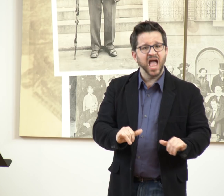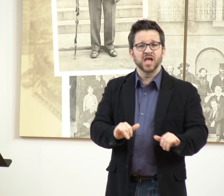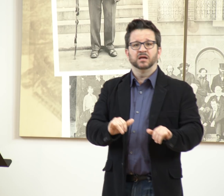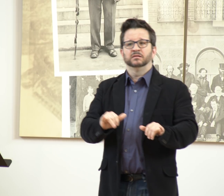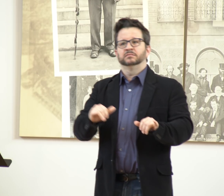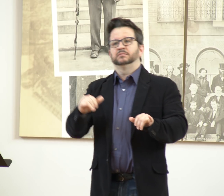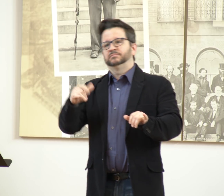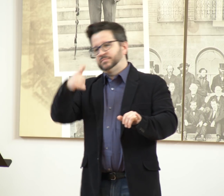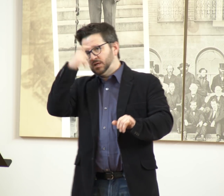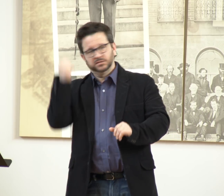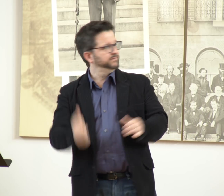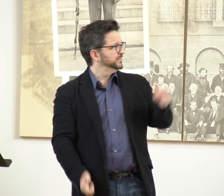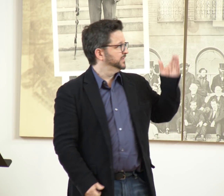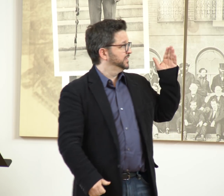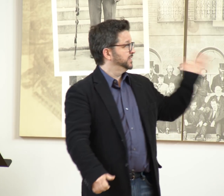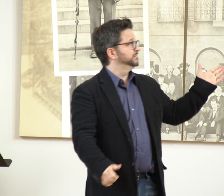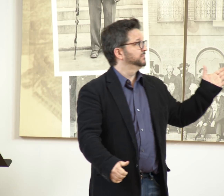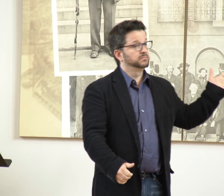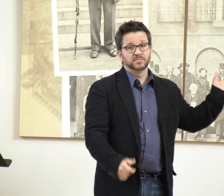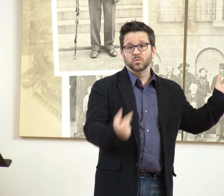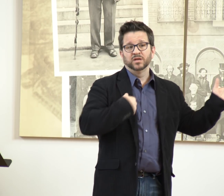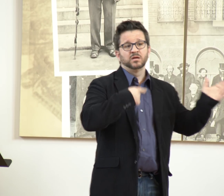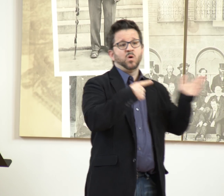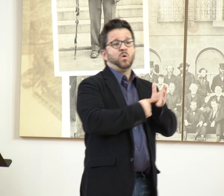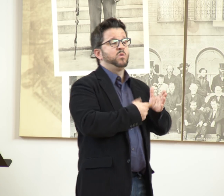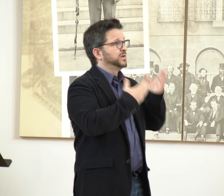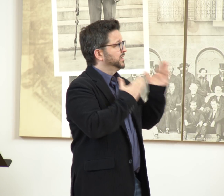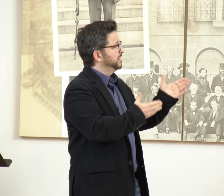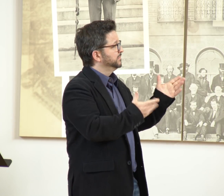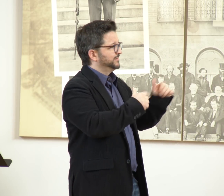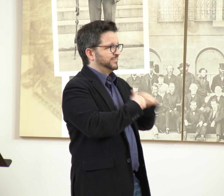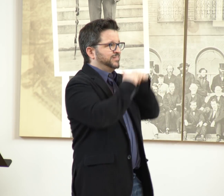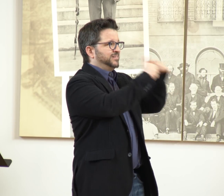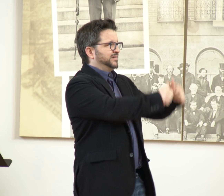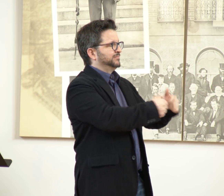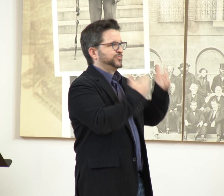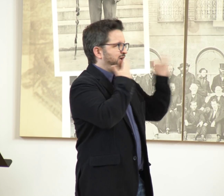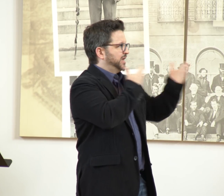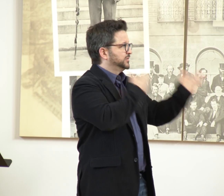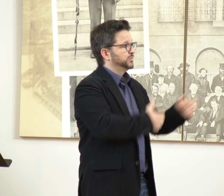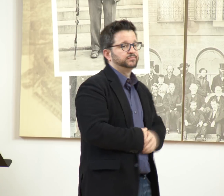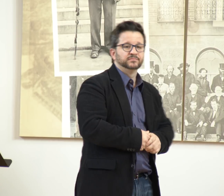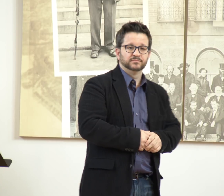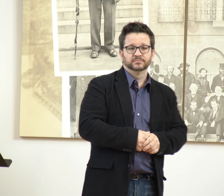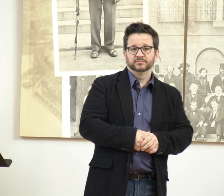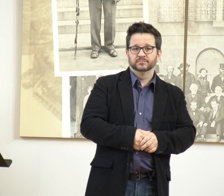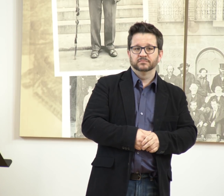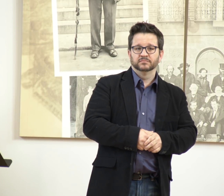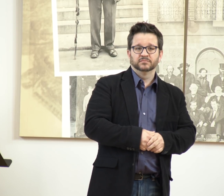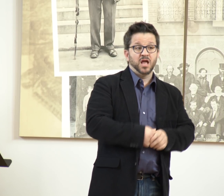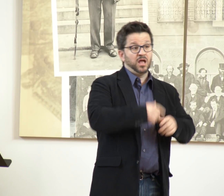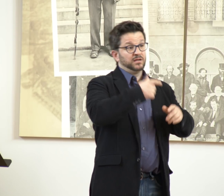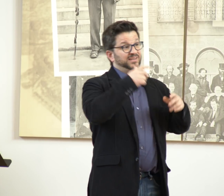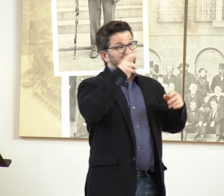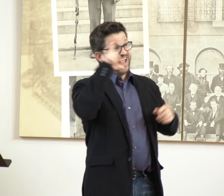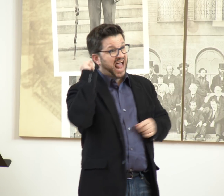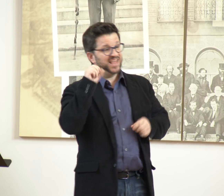because of him. That is all because of him. We owe him a debt that can never be